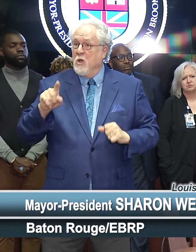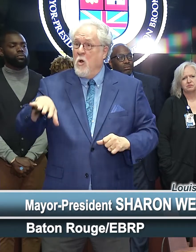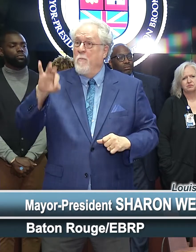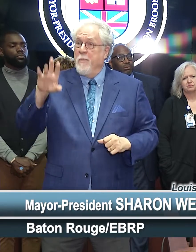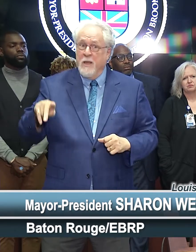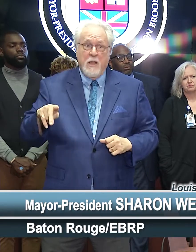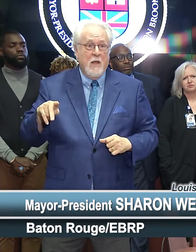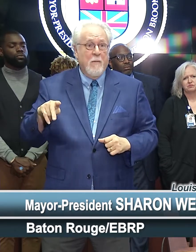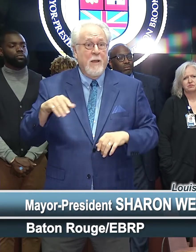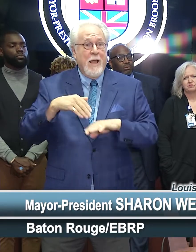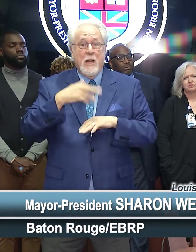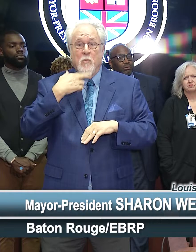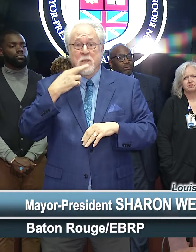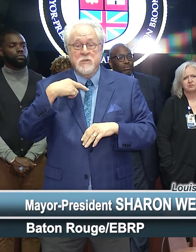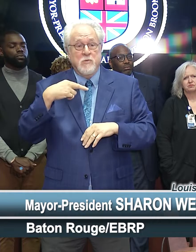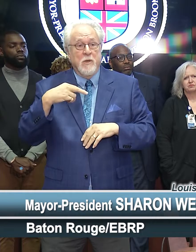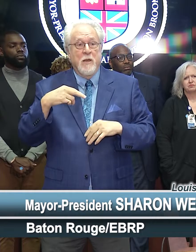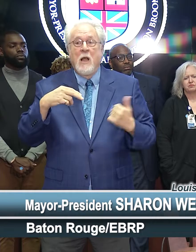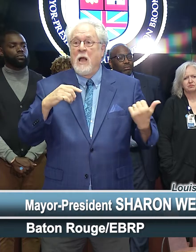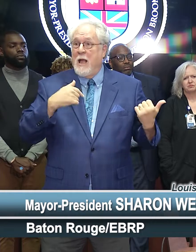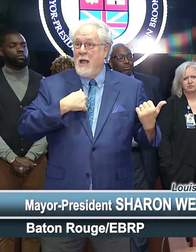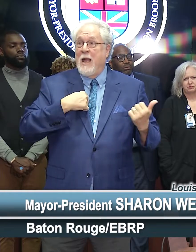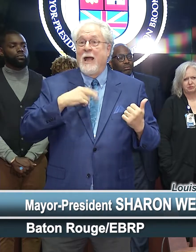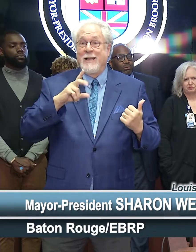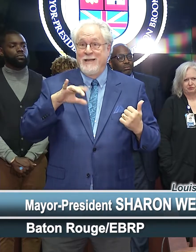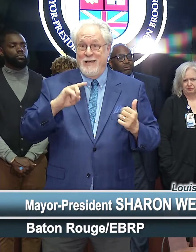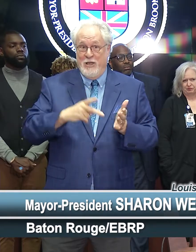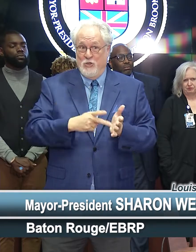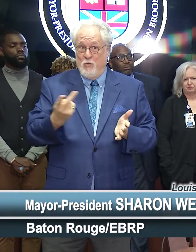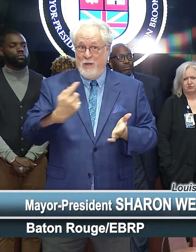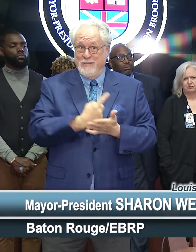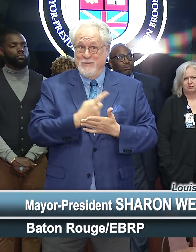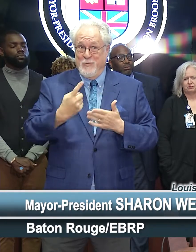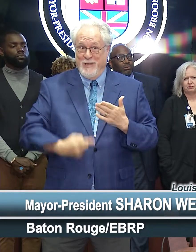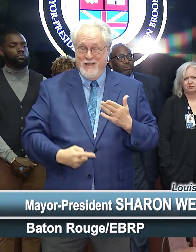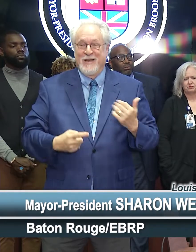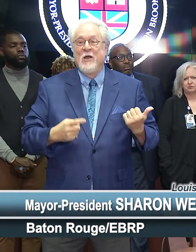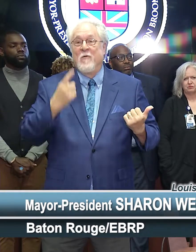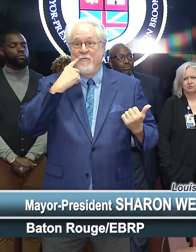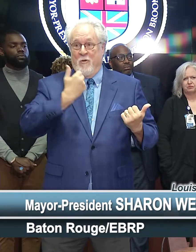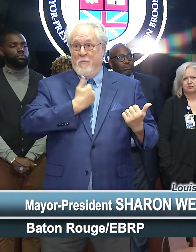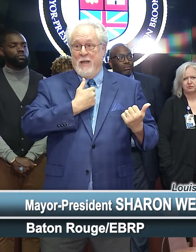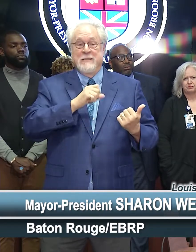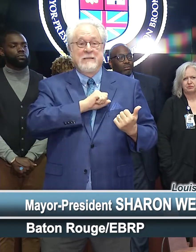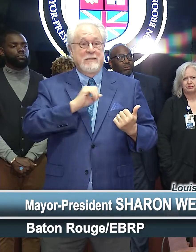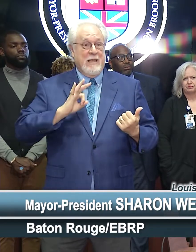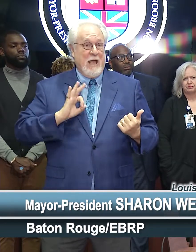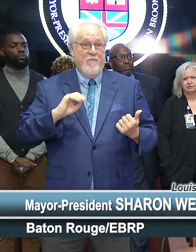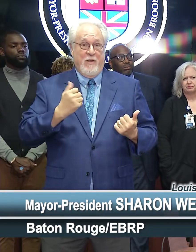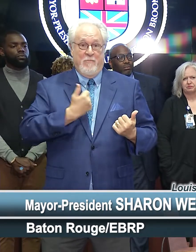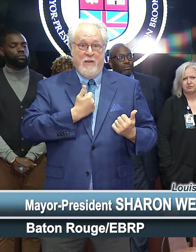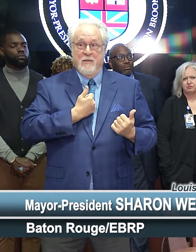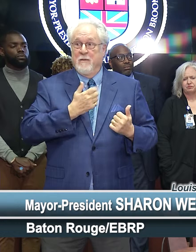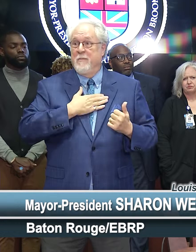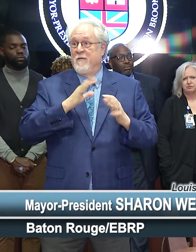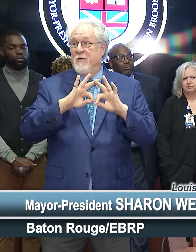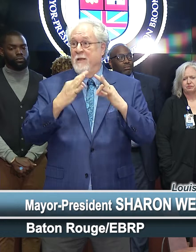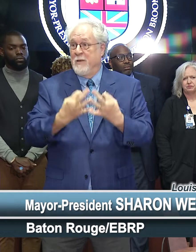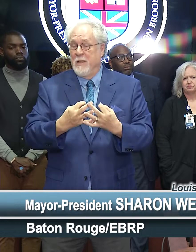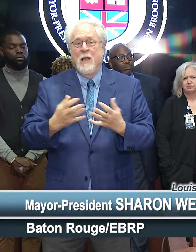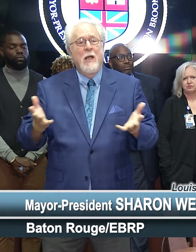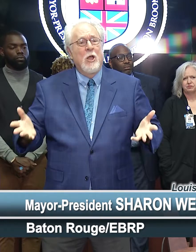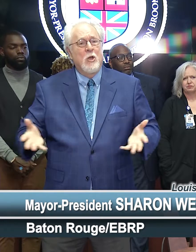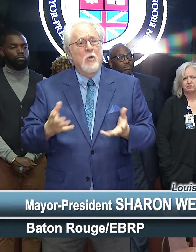up something at a restaurant, like I've done twice this weekend for my staff and for my family, I encourage